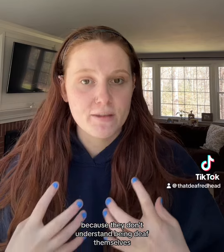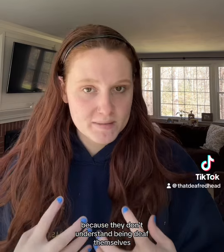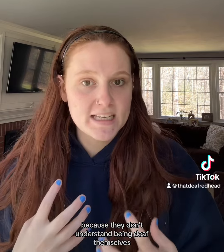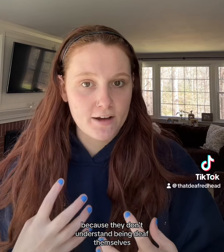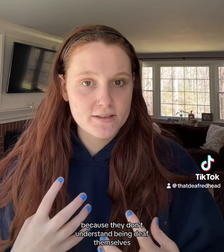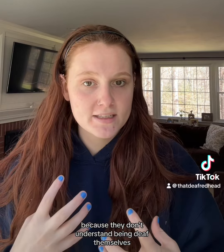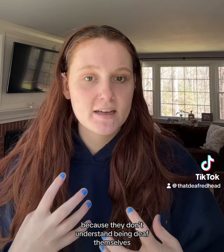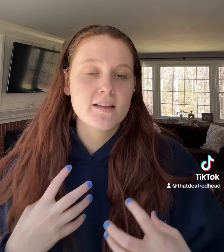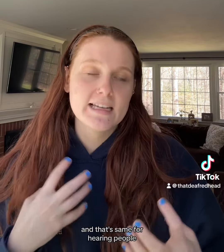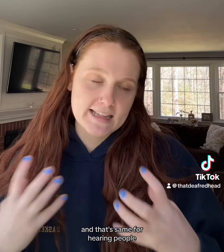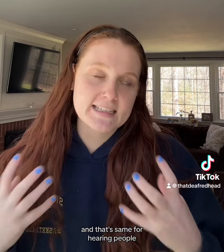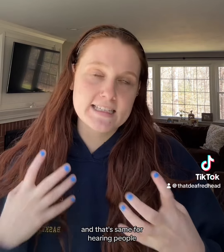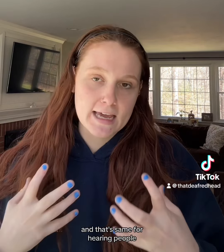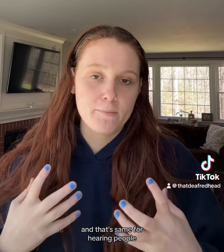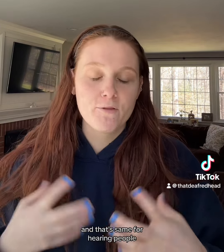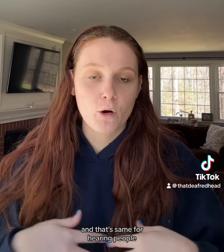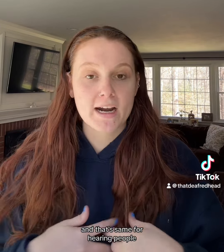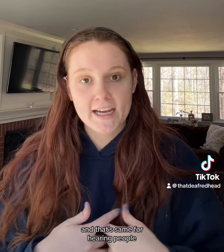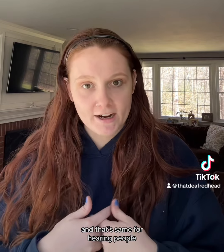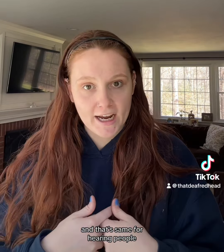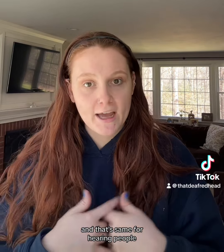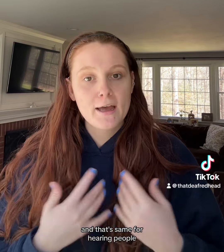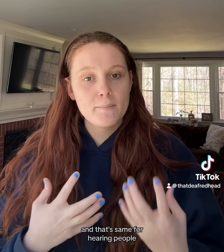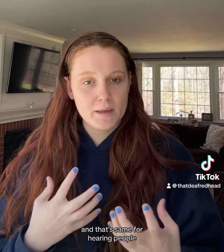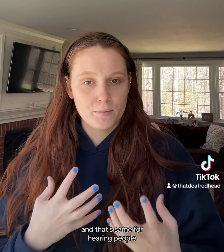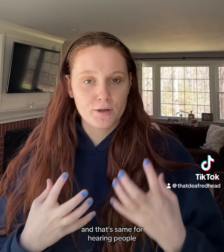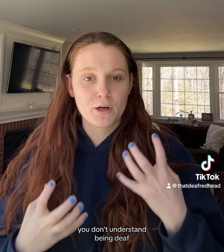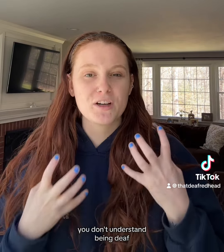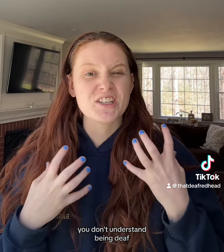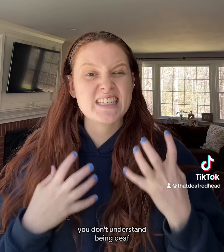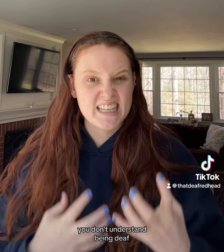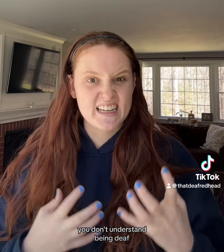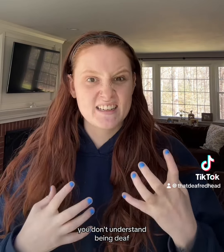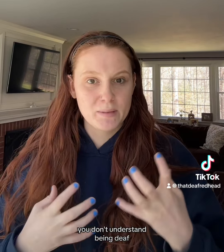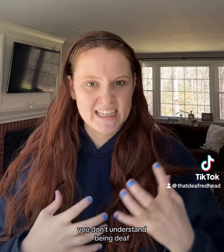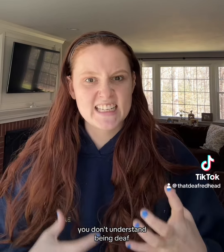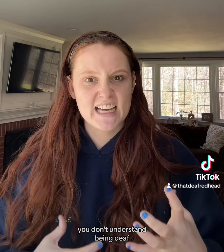deaf themselves. And that's the same for hearing people. You don't understand being deaf.